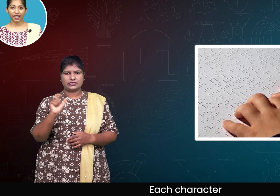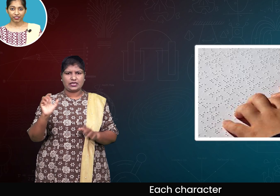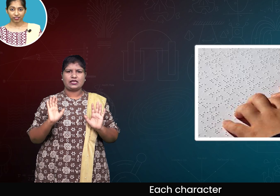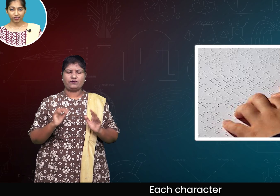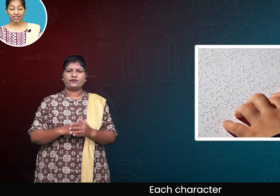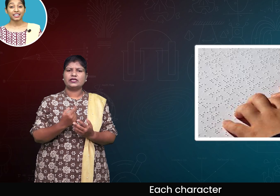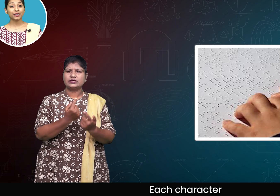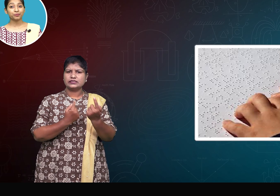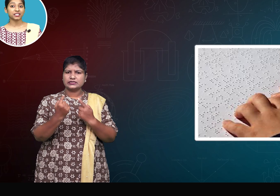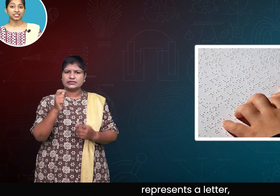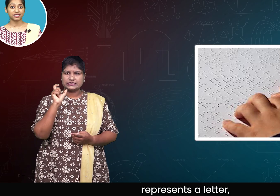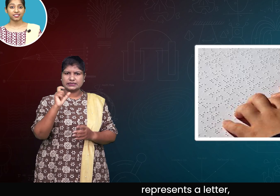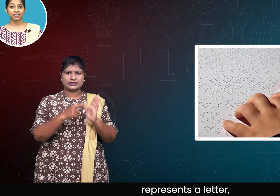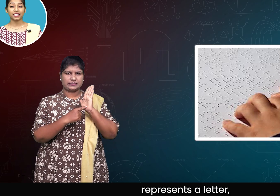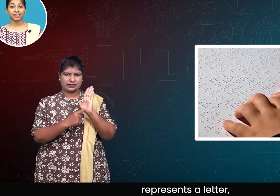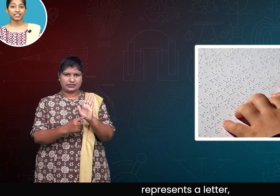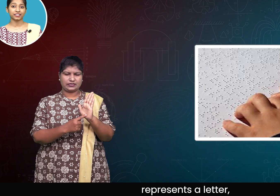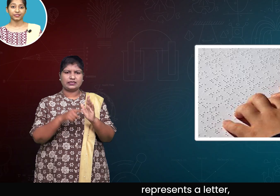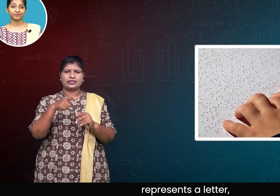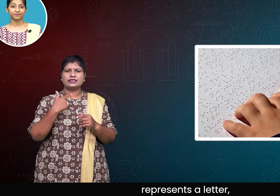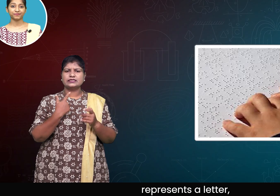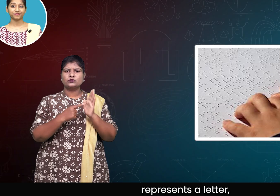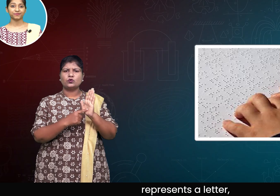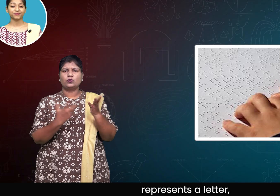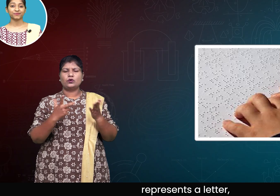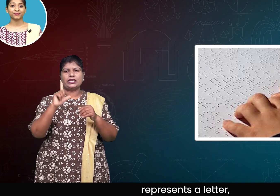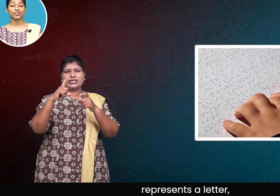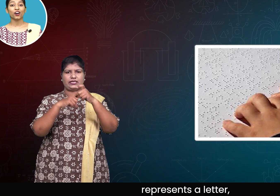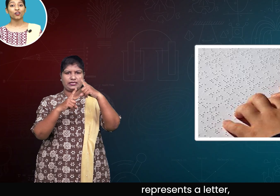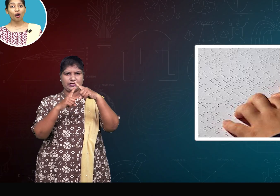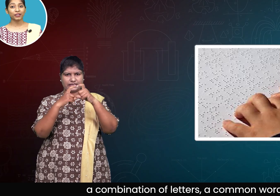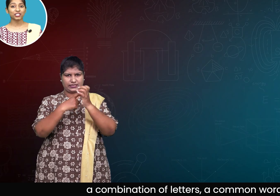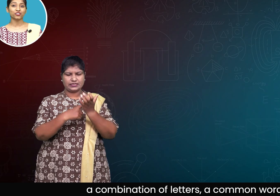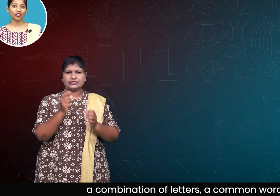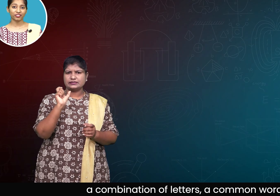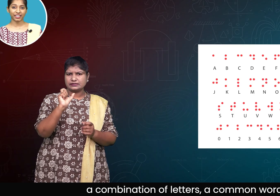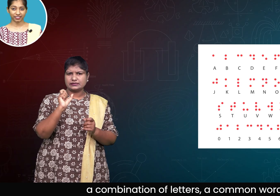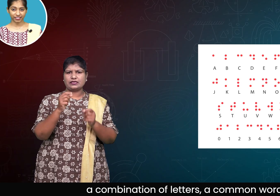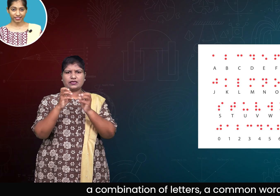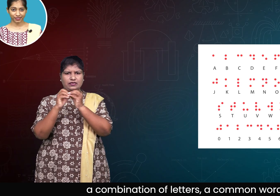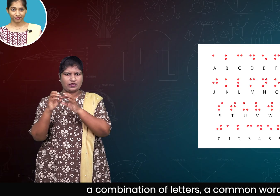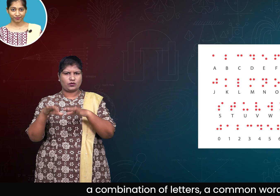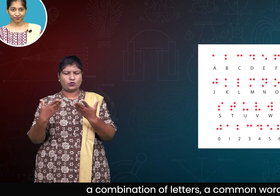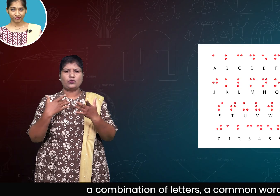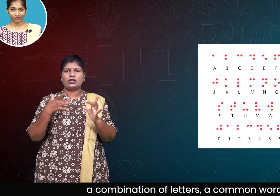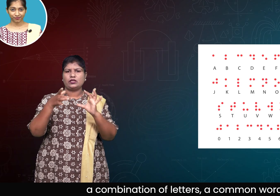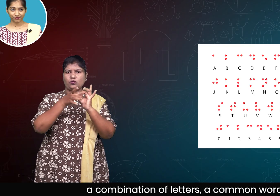Each character represents a letter, a combination of letters,